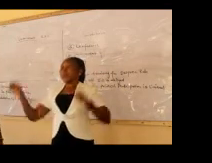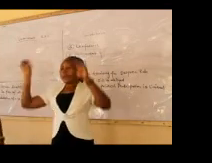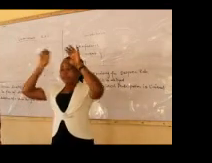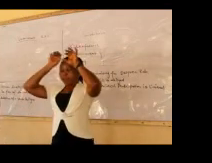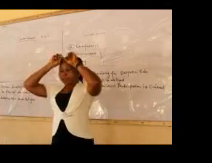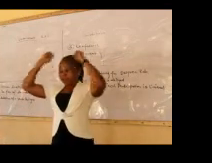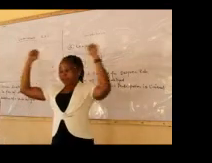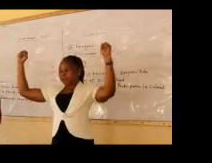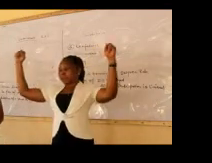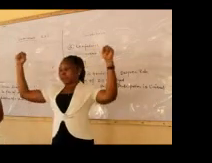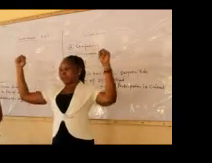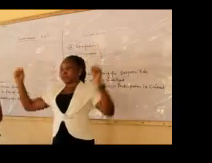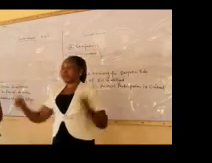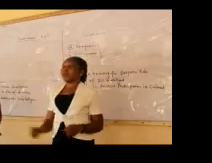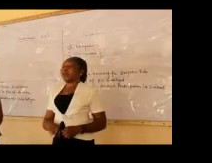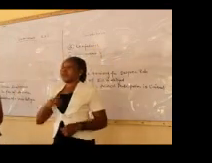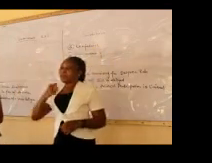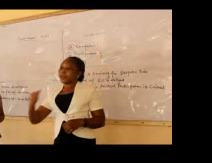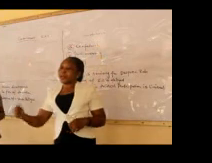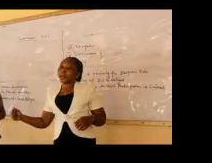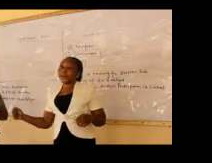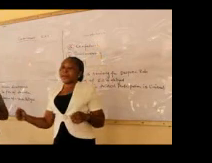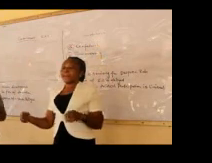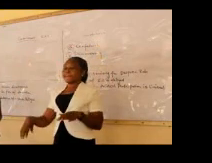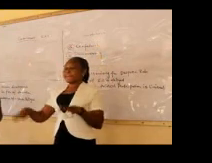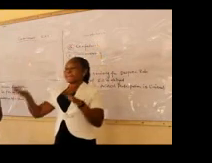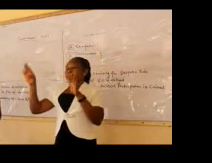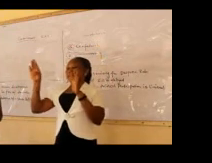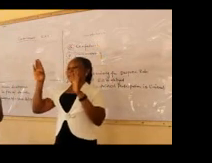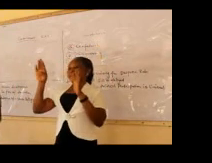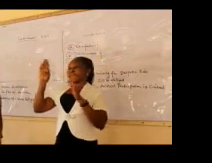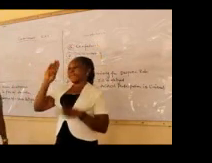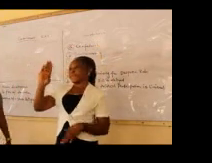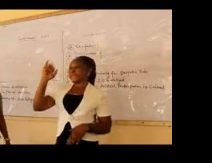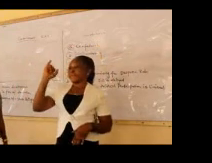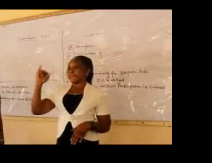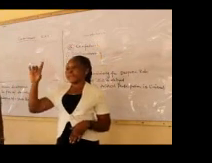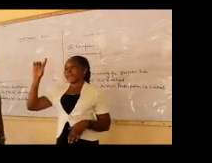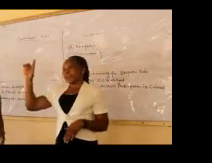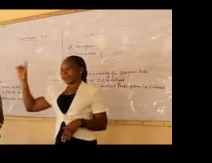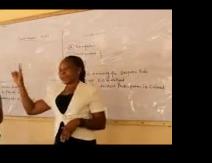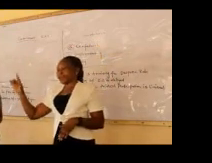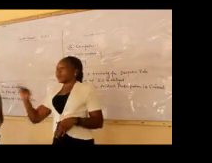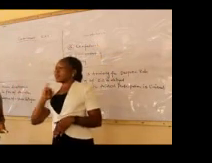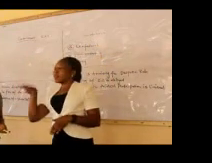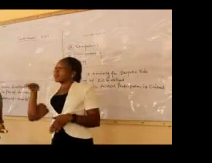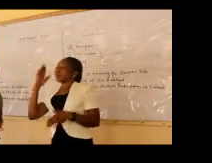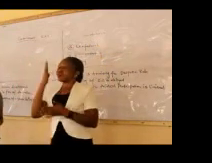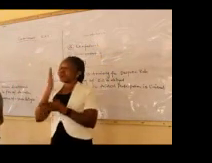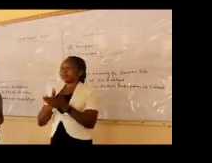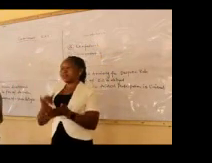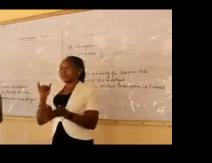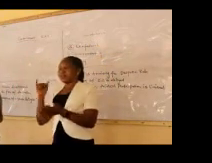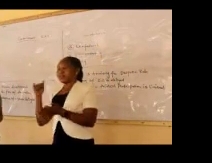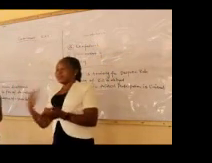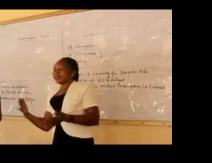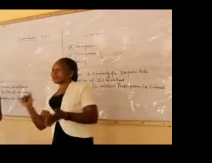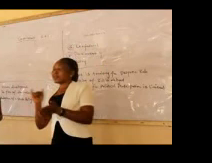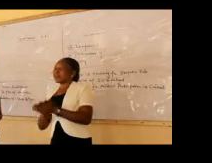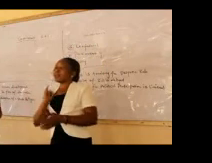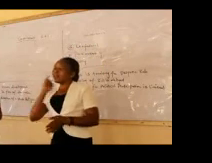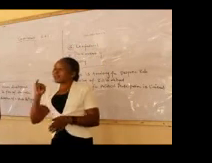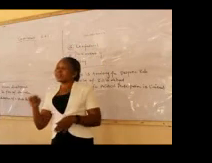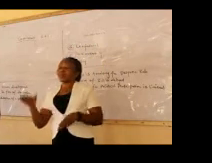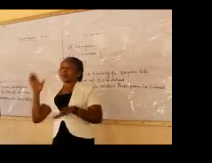So in other words, we can say that a bill is a proposal of action under discussion where in the parliament and